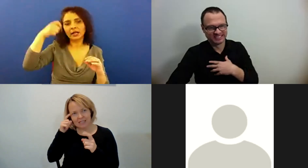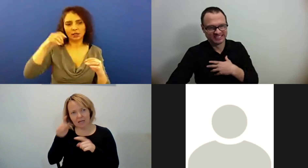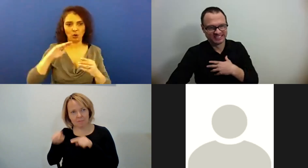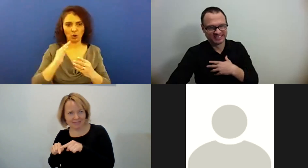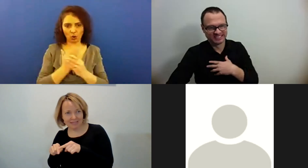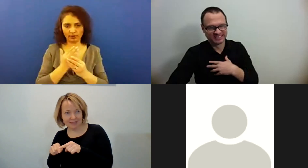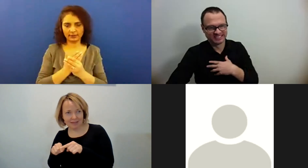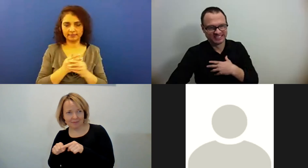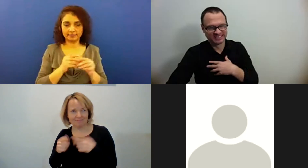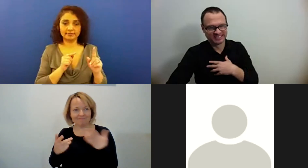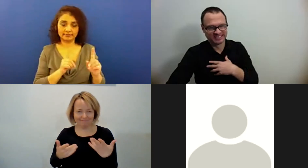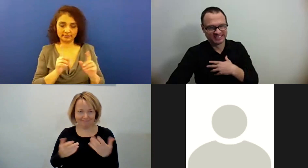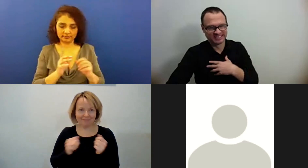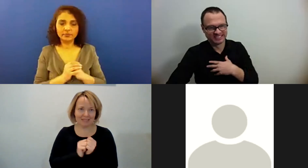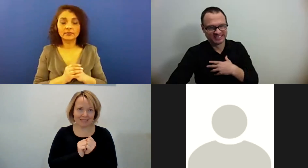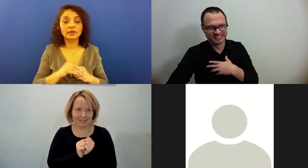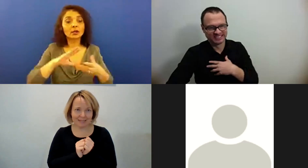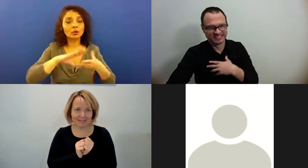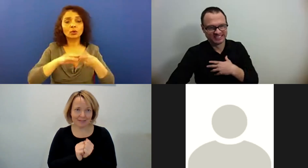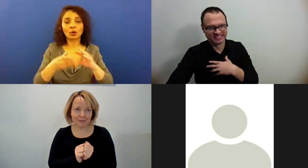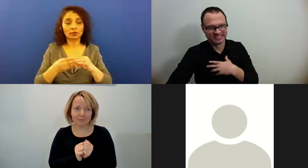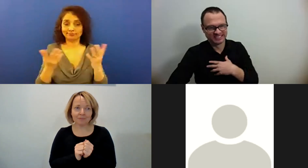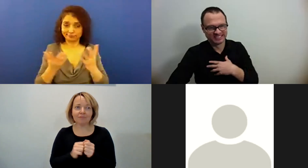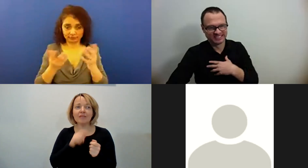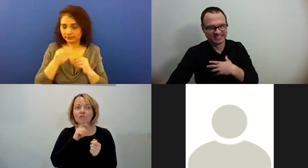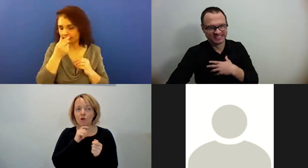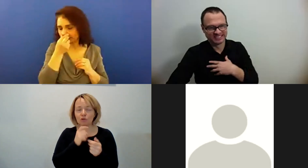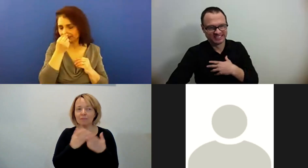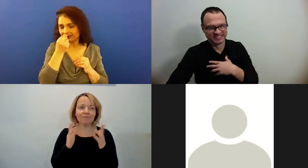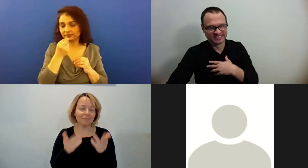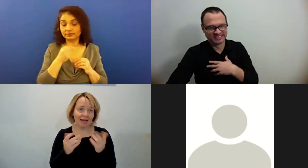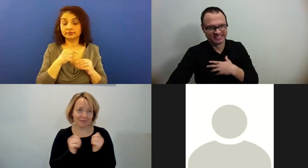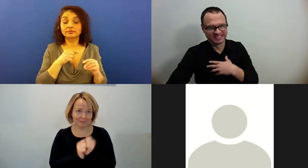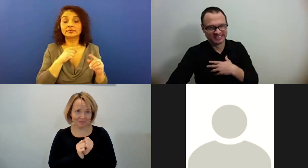nicknamed the Silent Queen in this documentary.